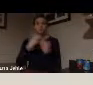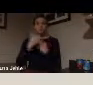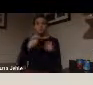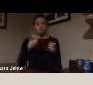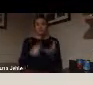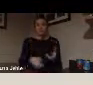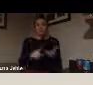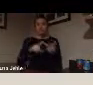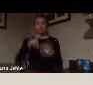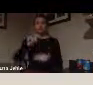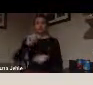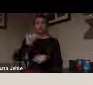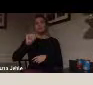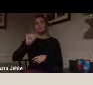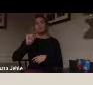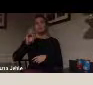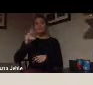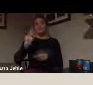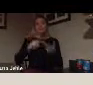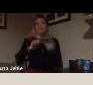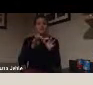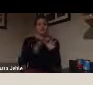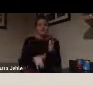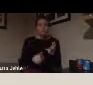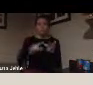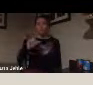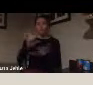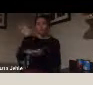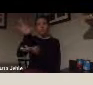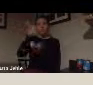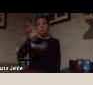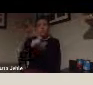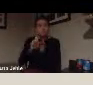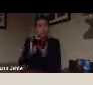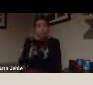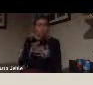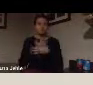administrators, interpreters, grant writers. But the truth is